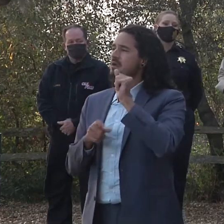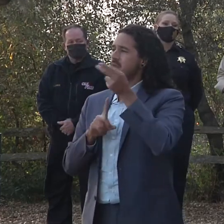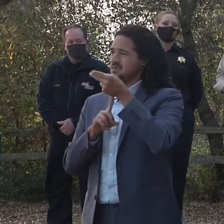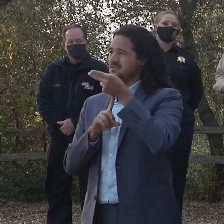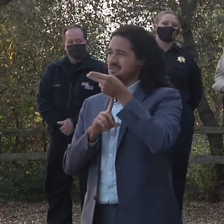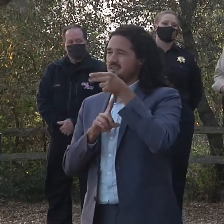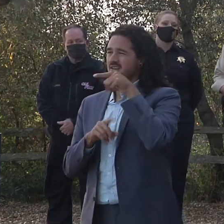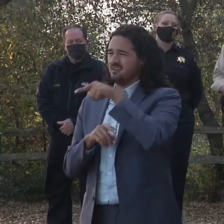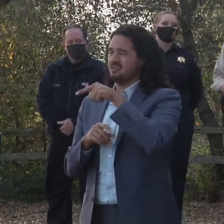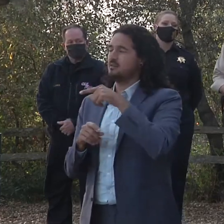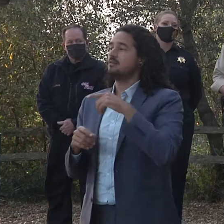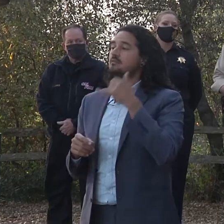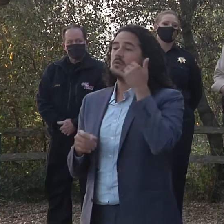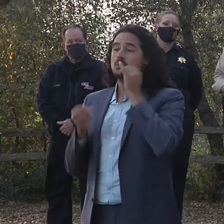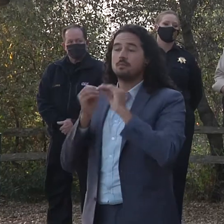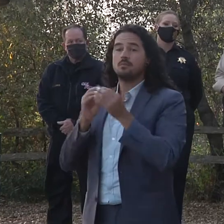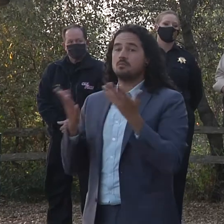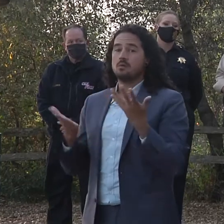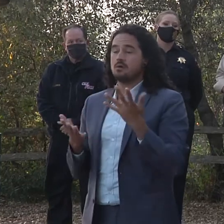is